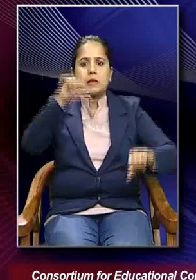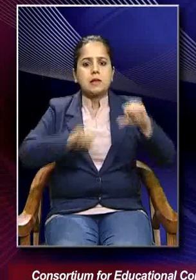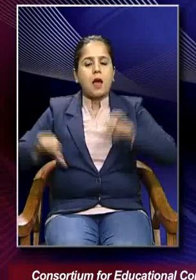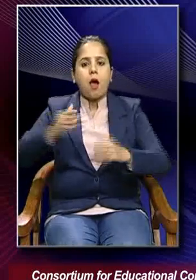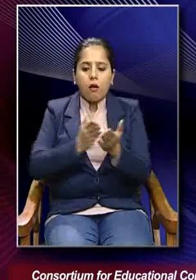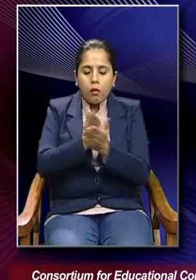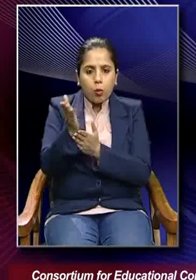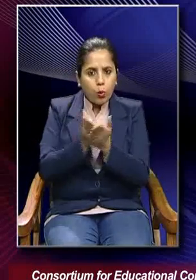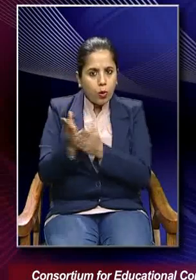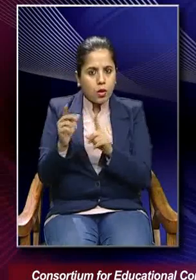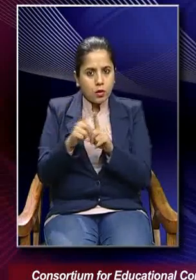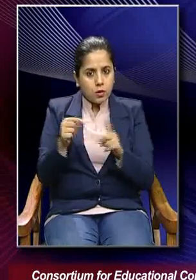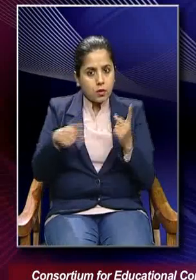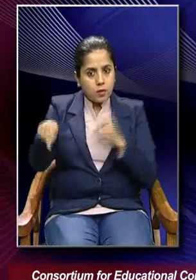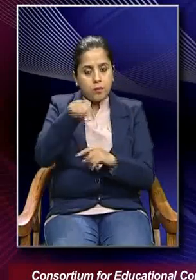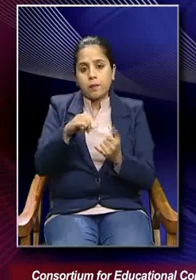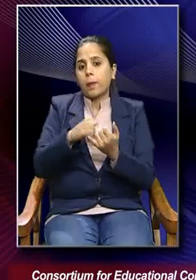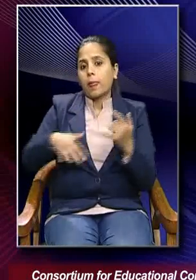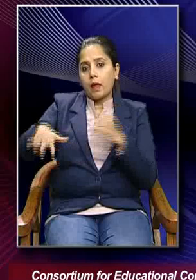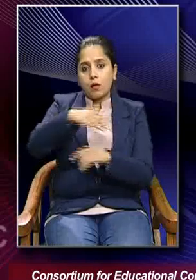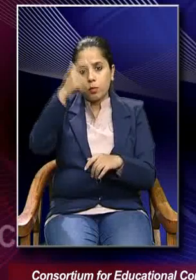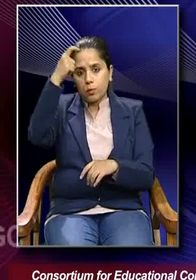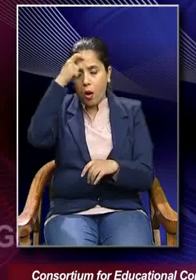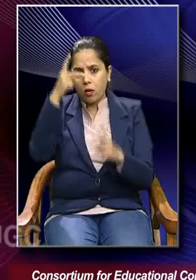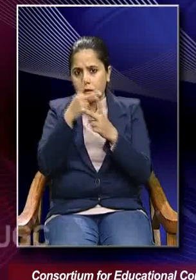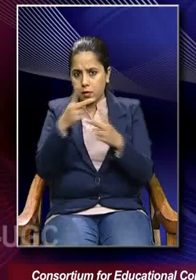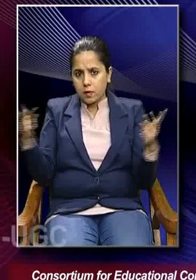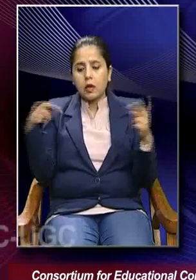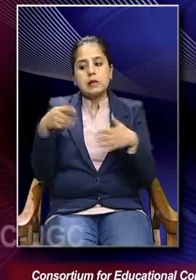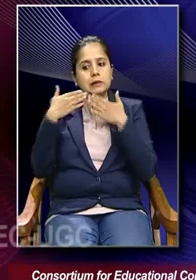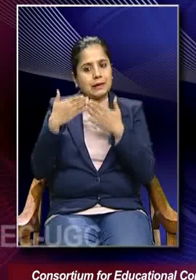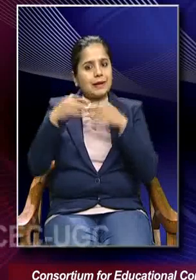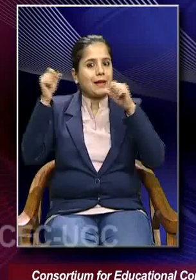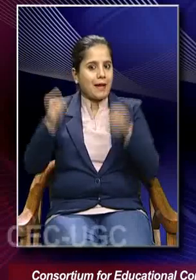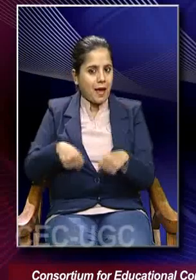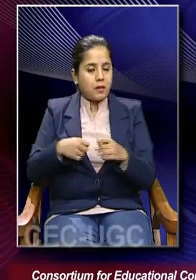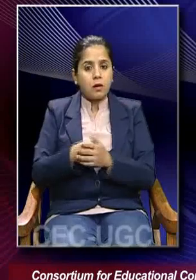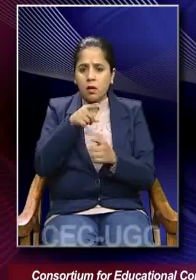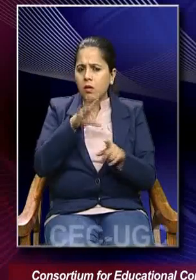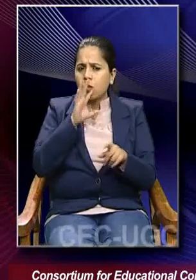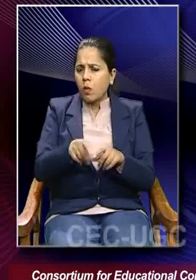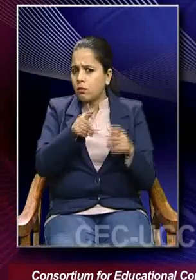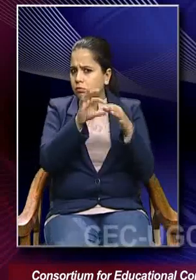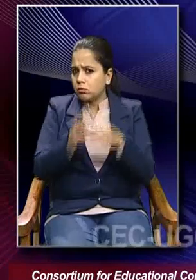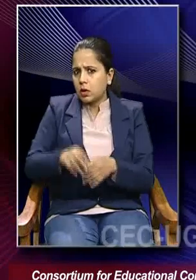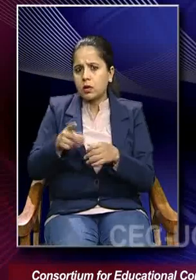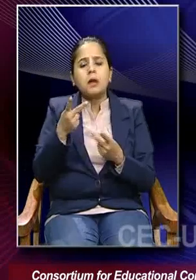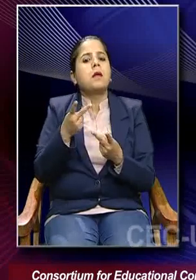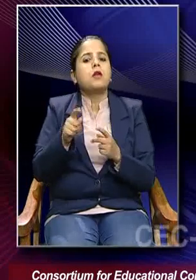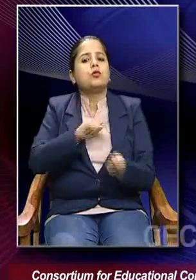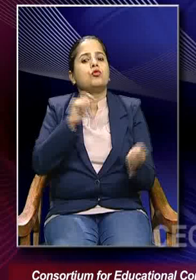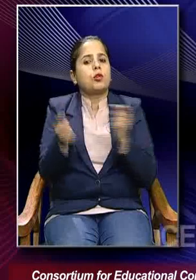way in which social issues could be studied. And this in basically can be termed